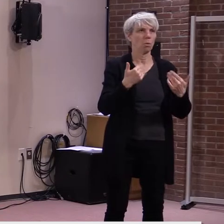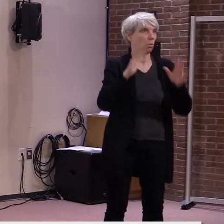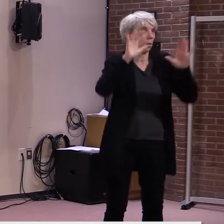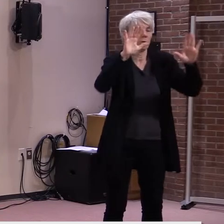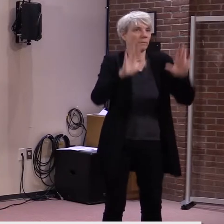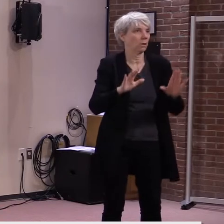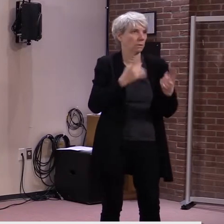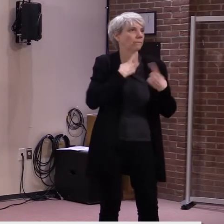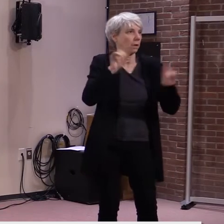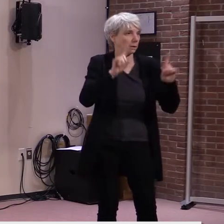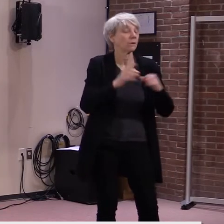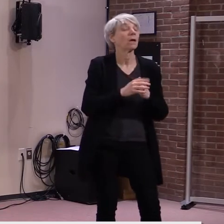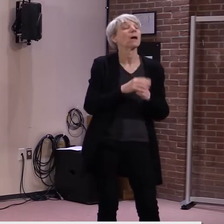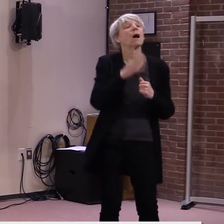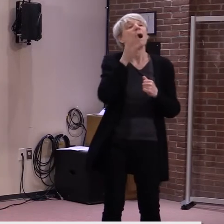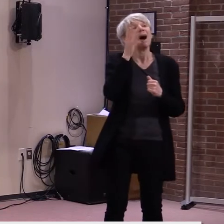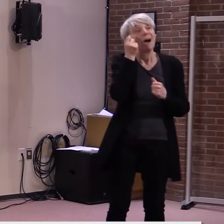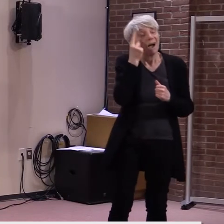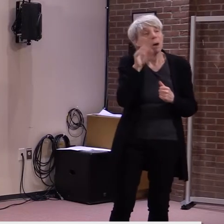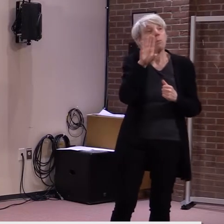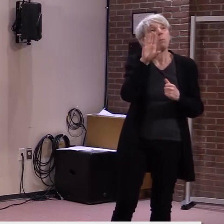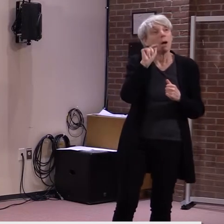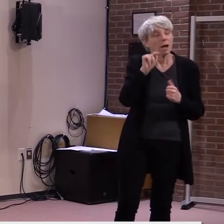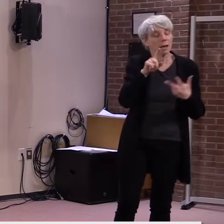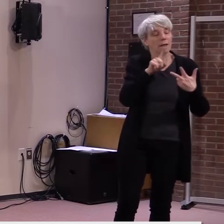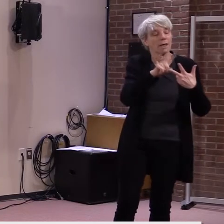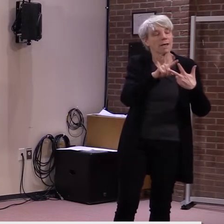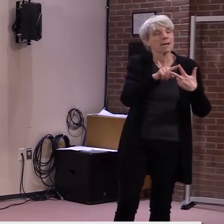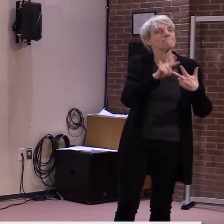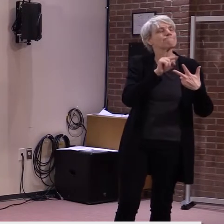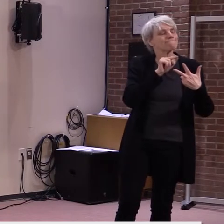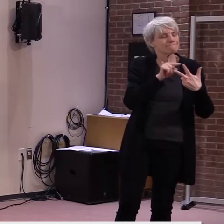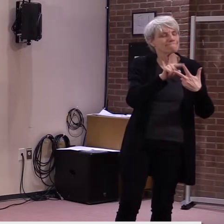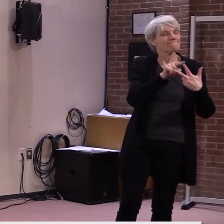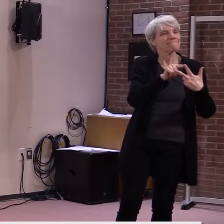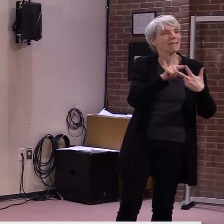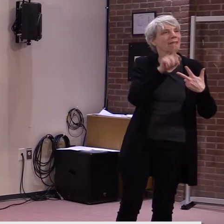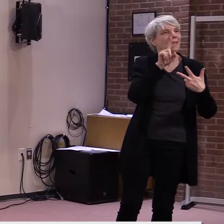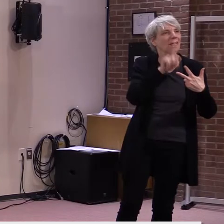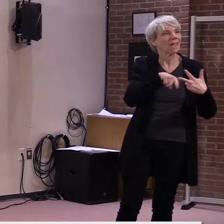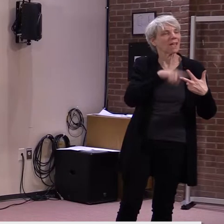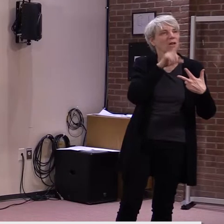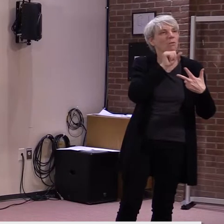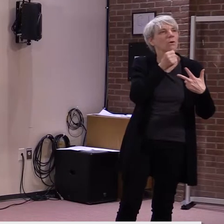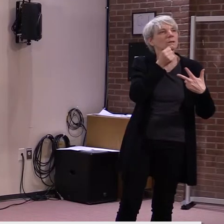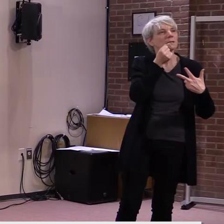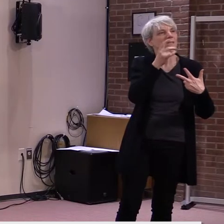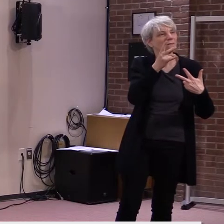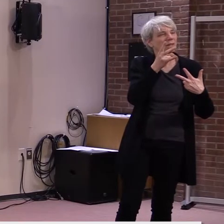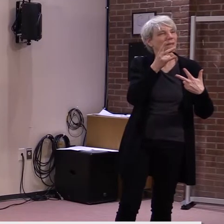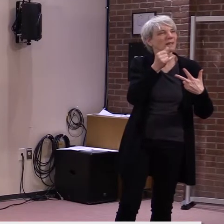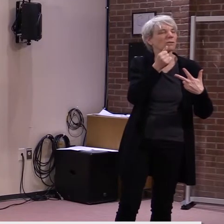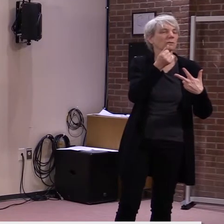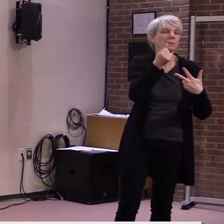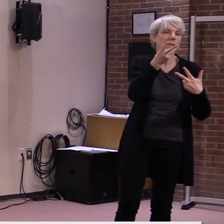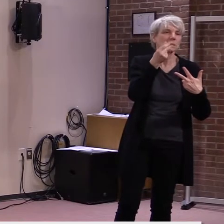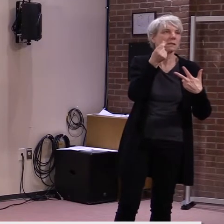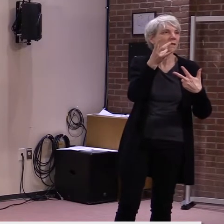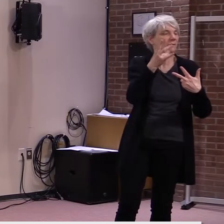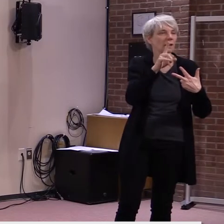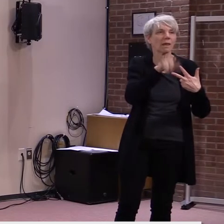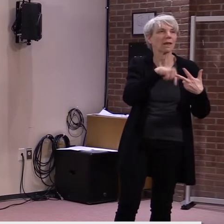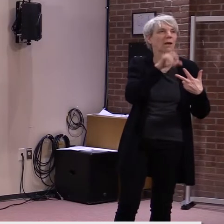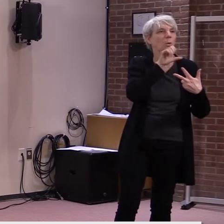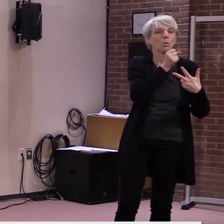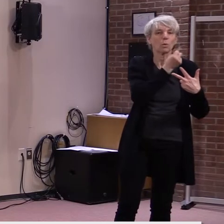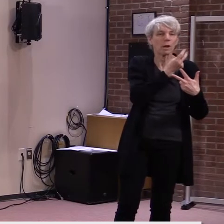desirable, but it doesn't have the range of groups that we can use it on. For example, we can't use it on 12 to 15, we